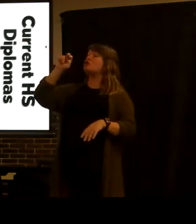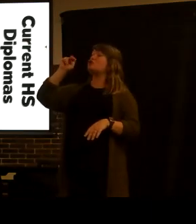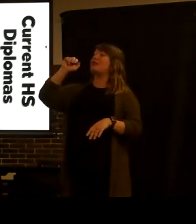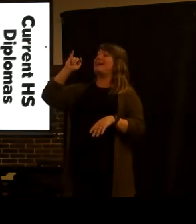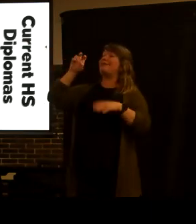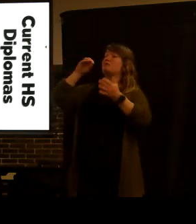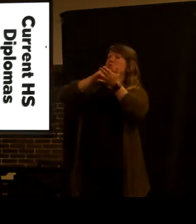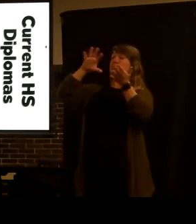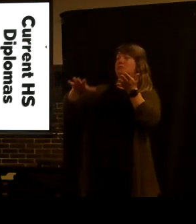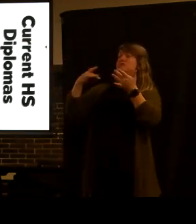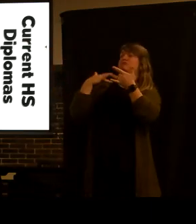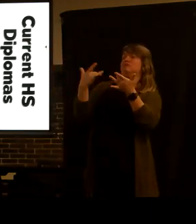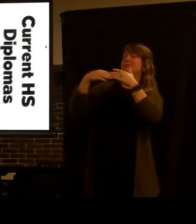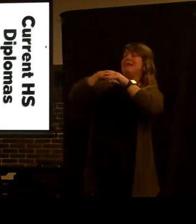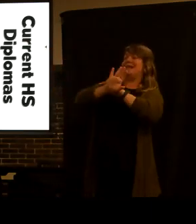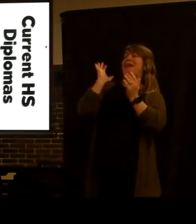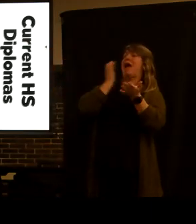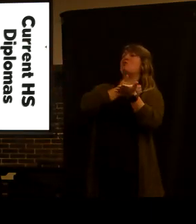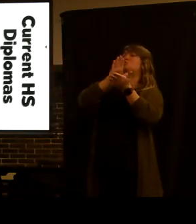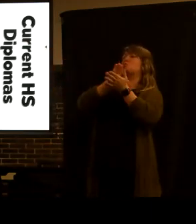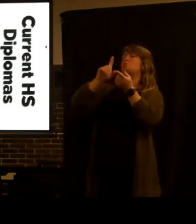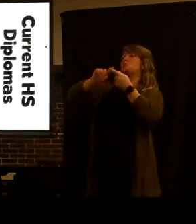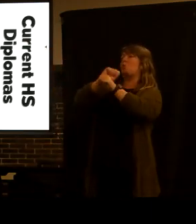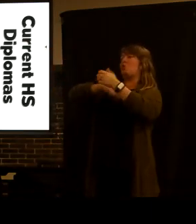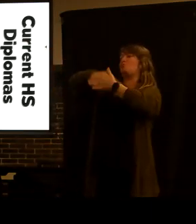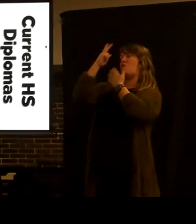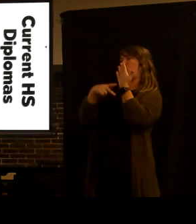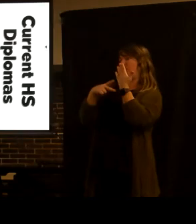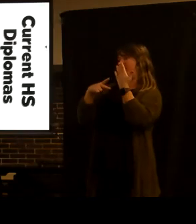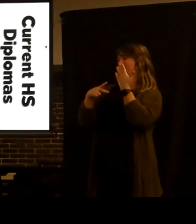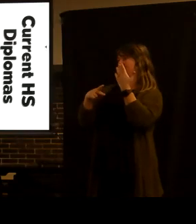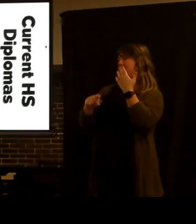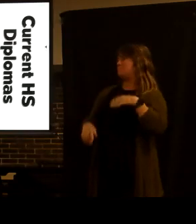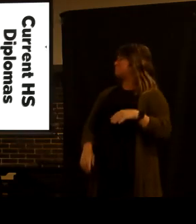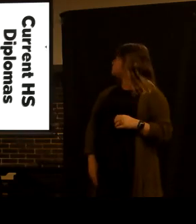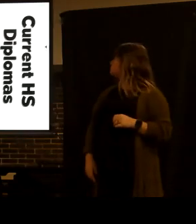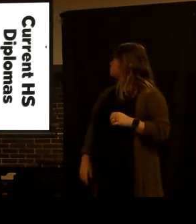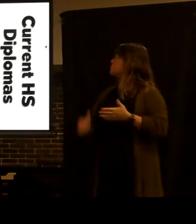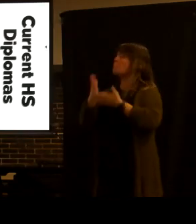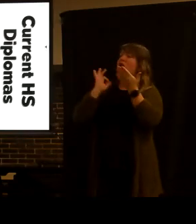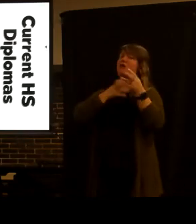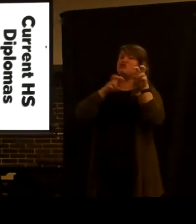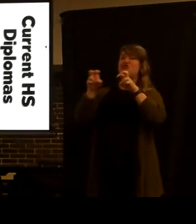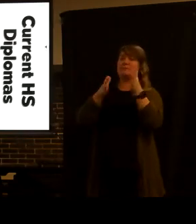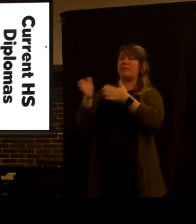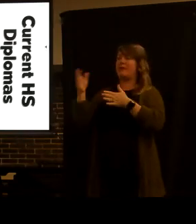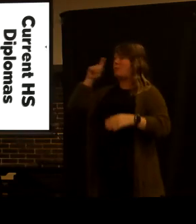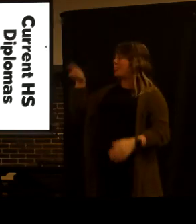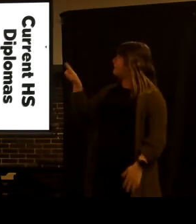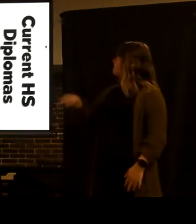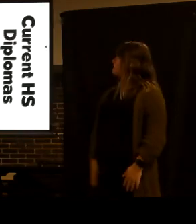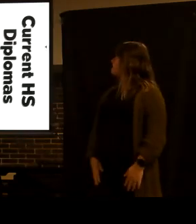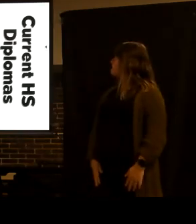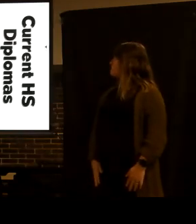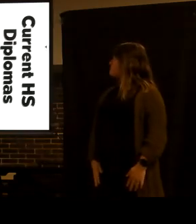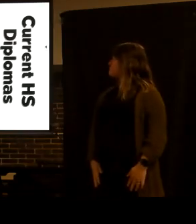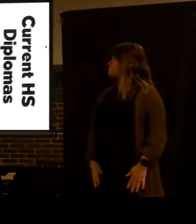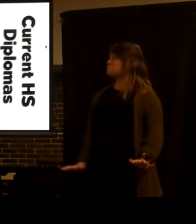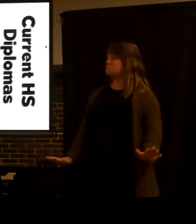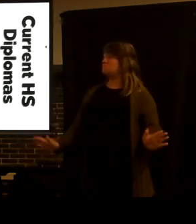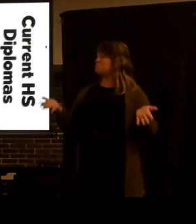alternative track. So those students typically are in our school to work program. And that's a part of